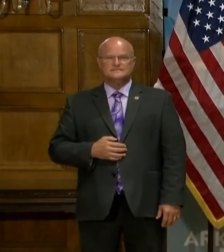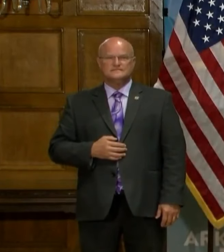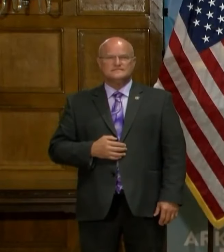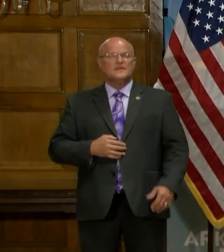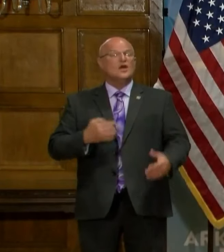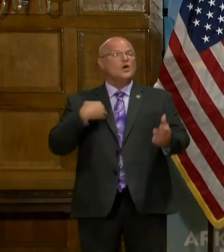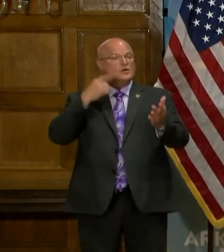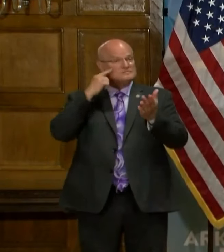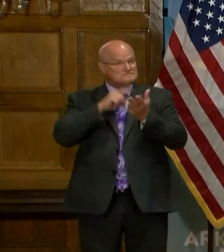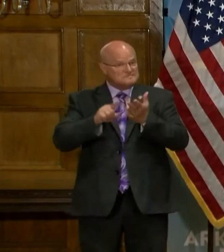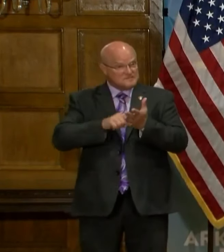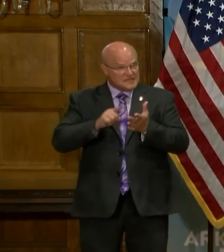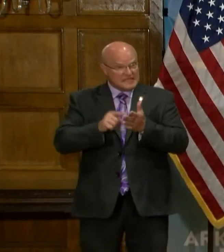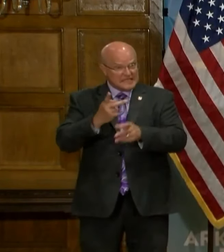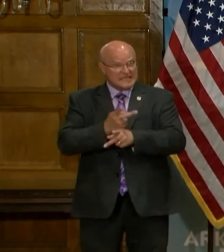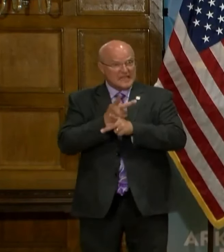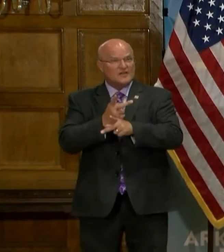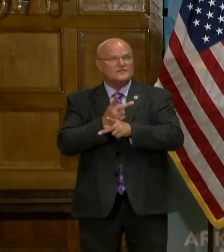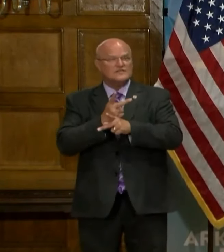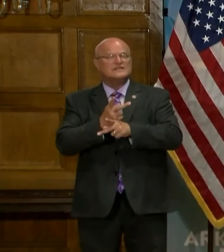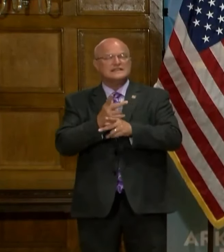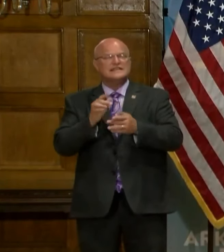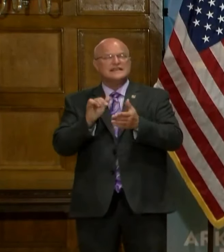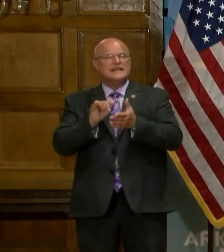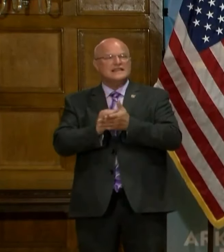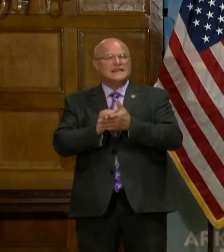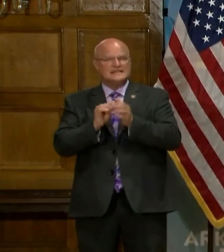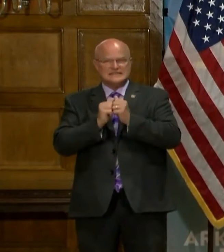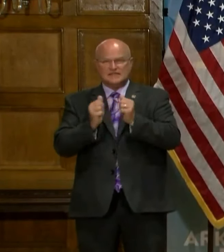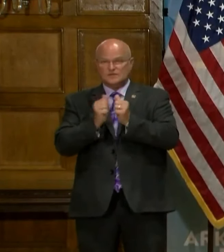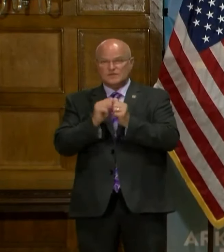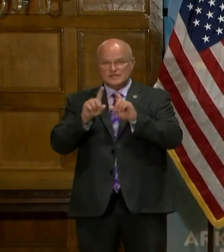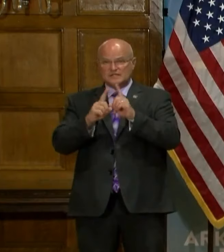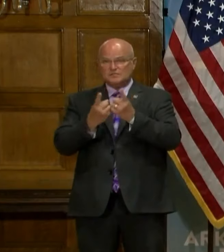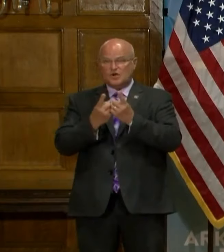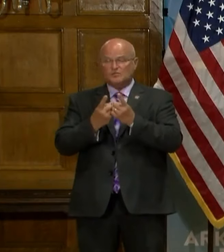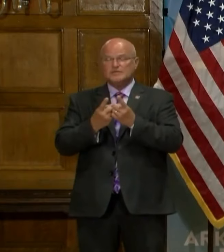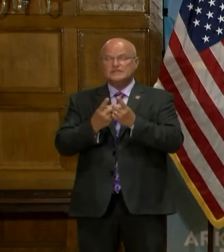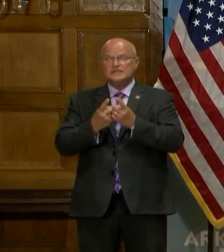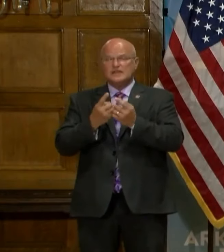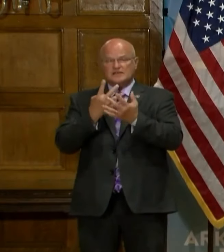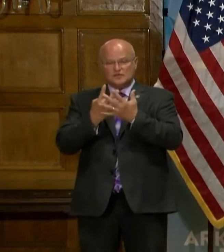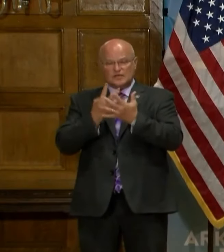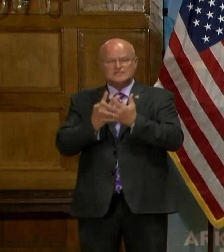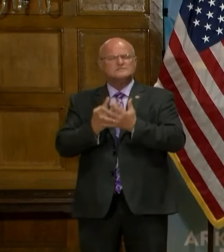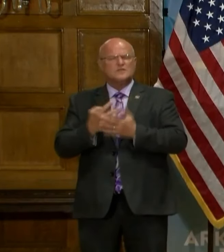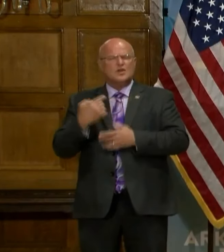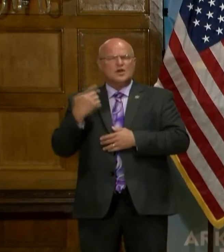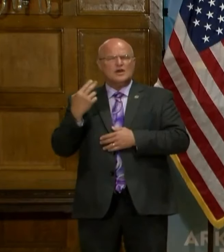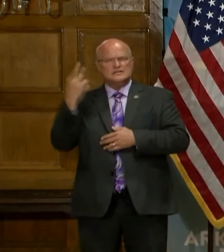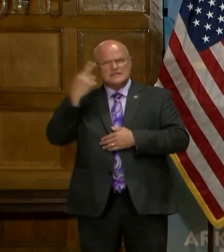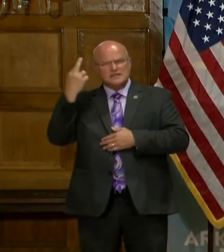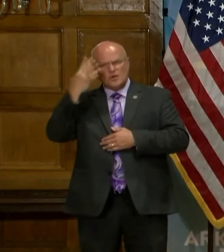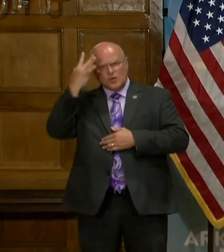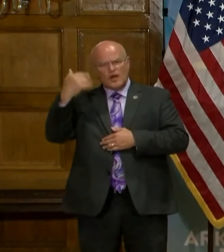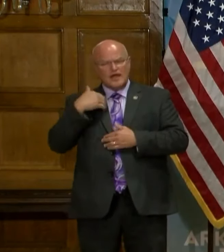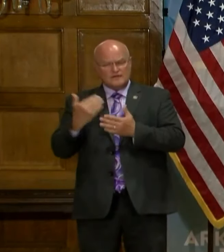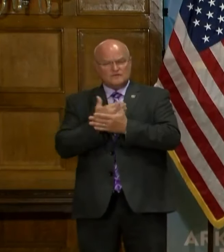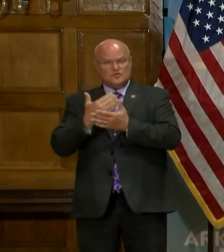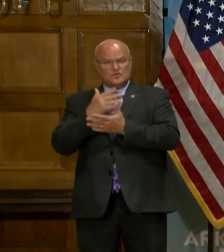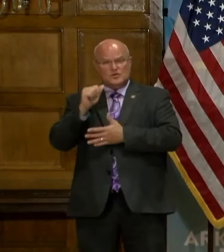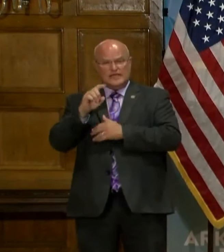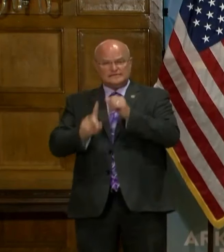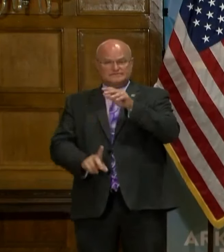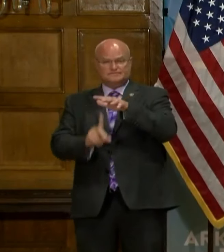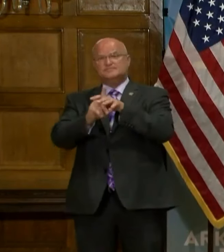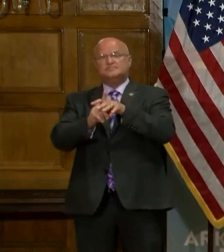We'll be investigating carefully together with the Department of Corrections, but there are a number of reasons why we may have new cases